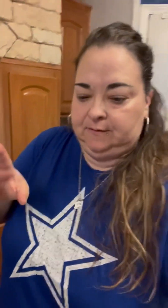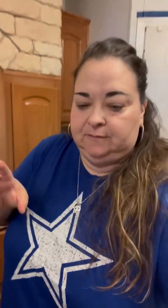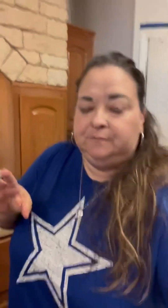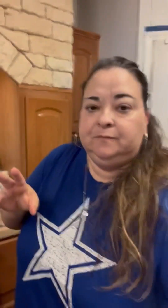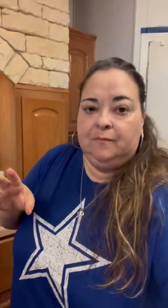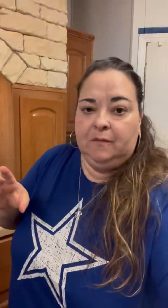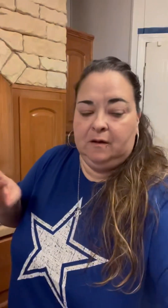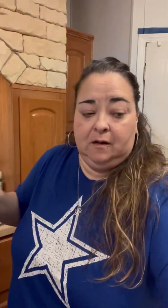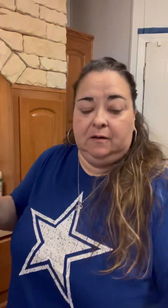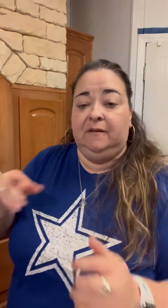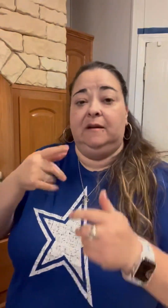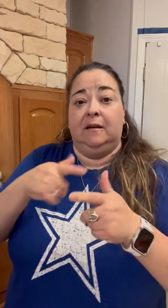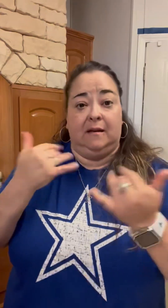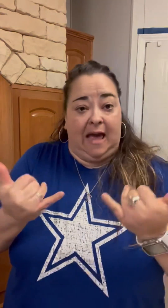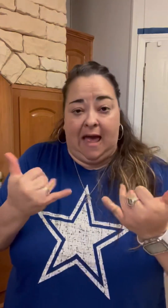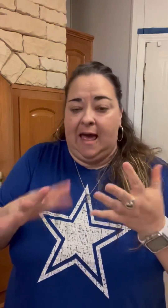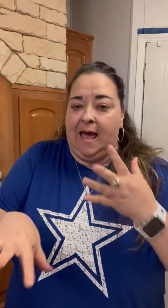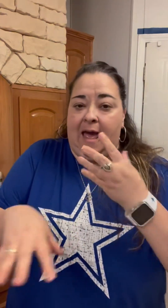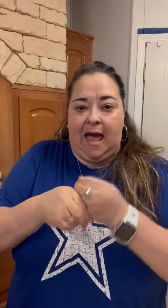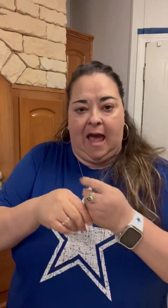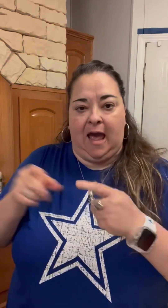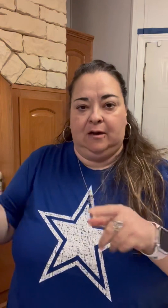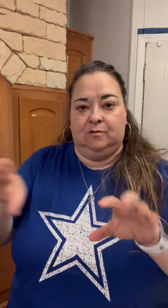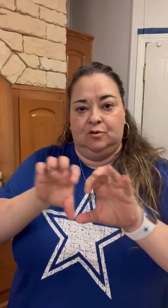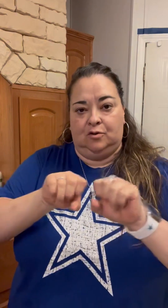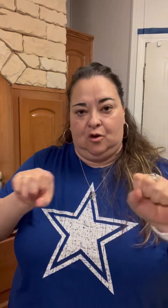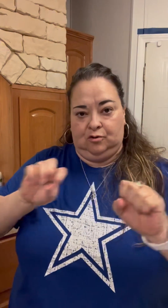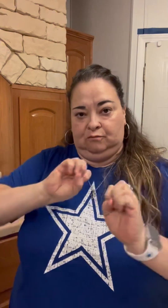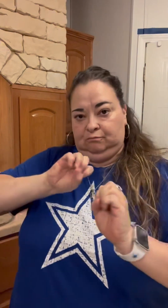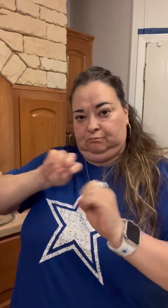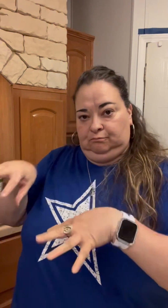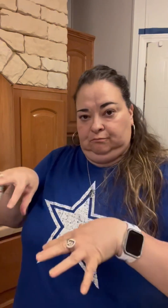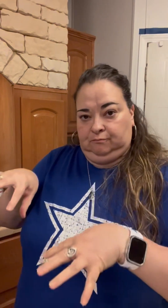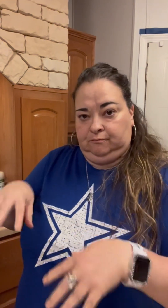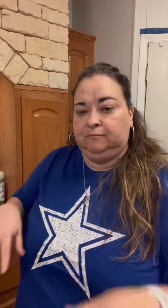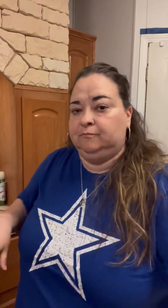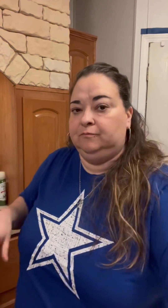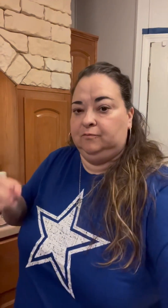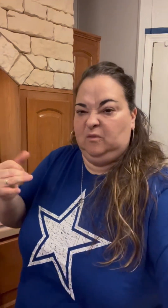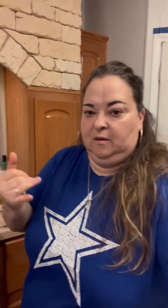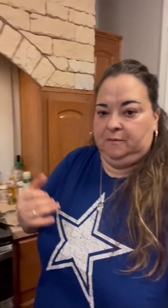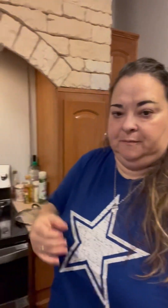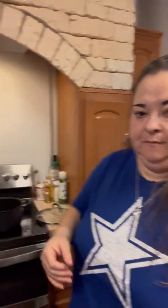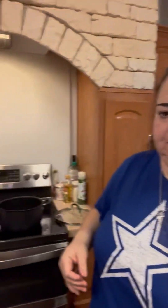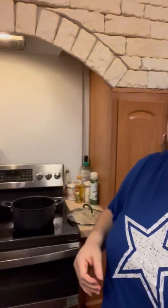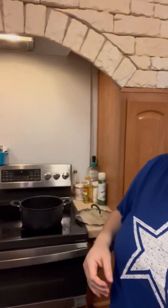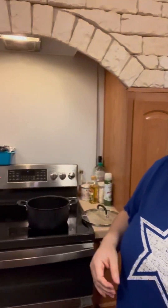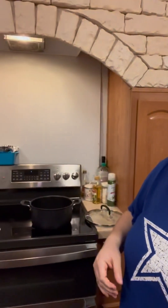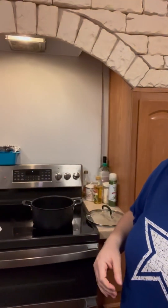Do not get rid of it. Okay, so now we're going to add the sausage into that.